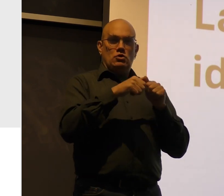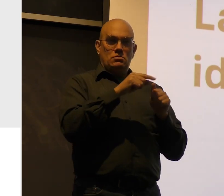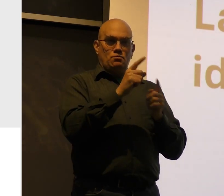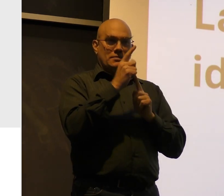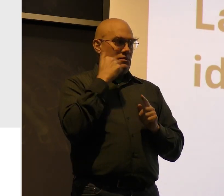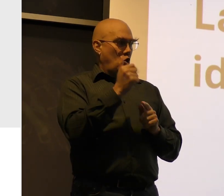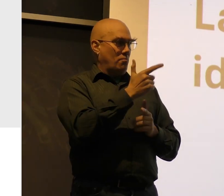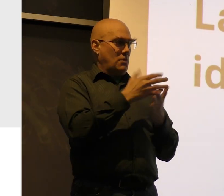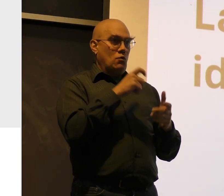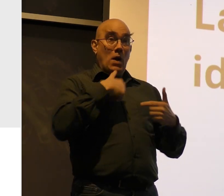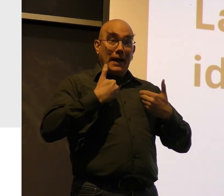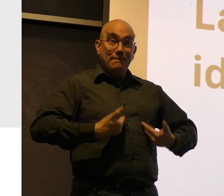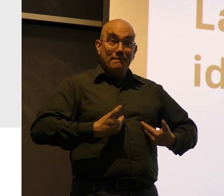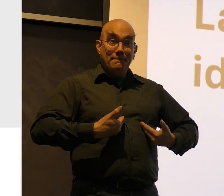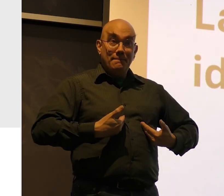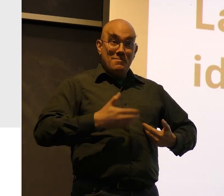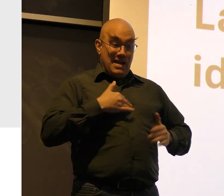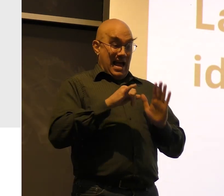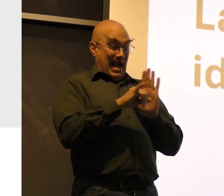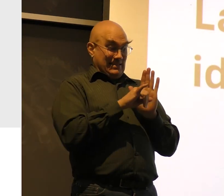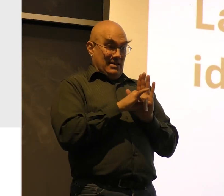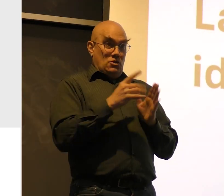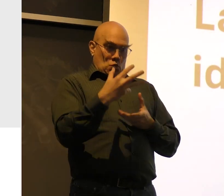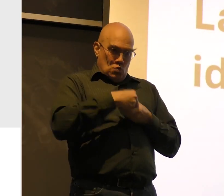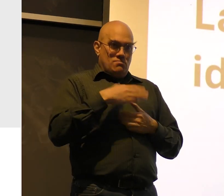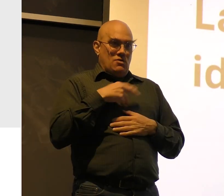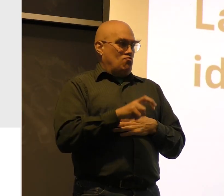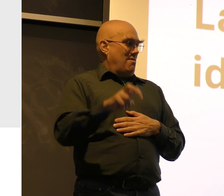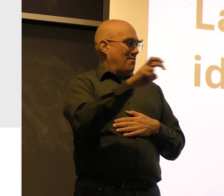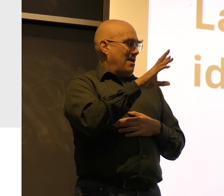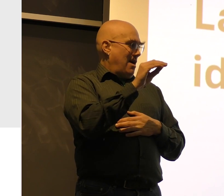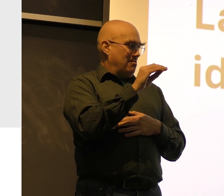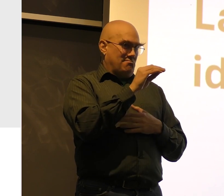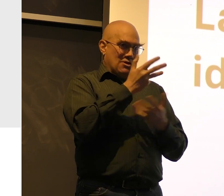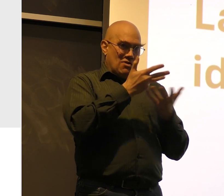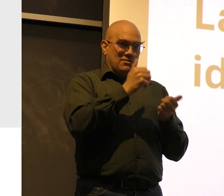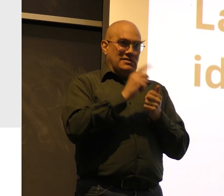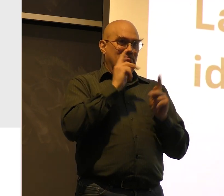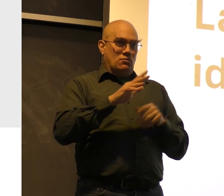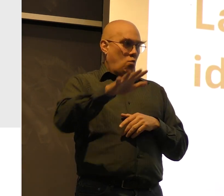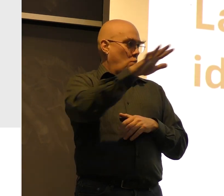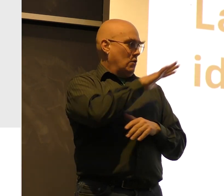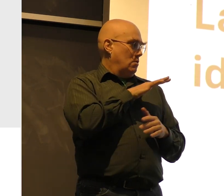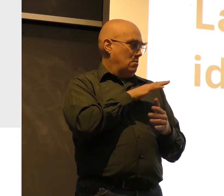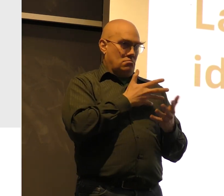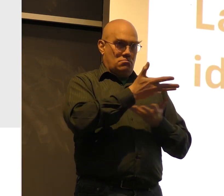But I want to remember those moments because they're all part of who I am. And my identity includes my traveling, my interactions with deaf people all